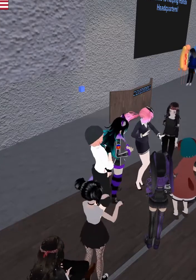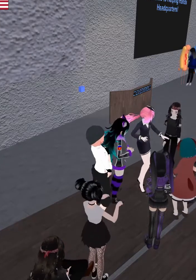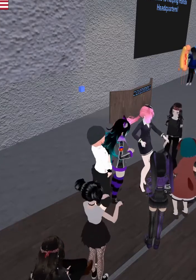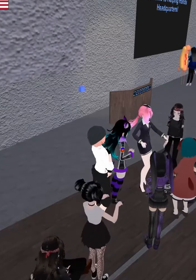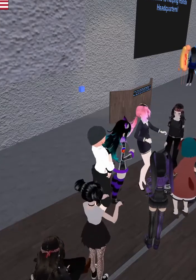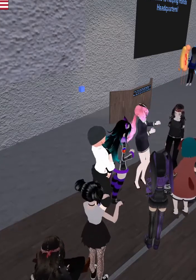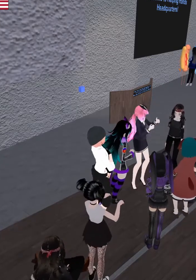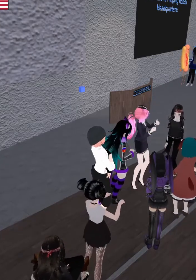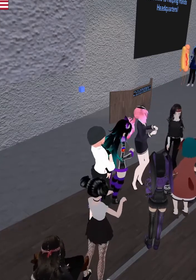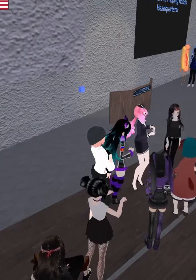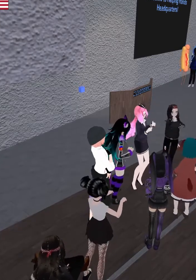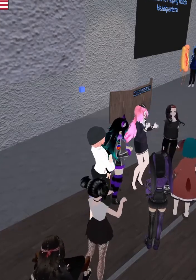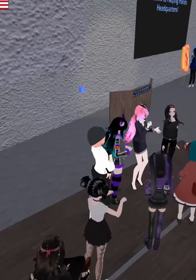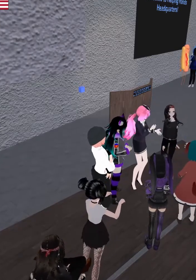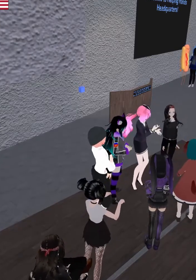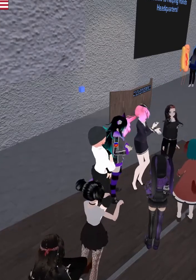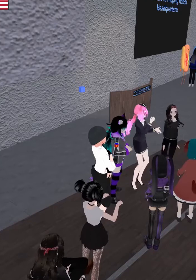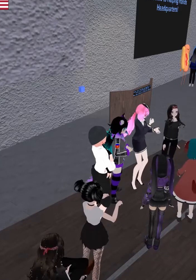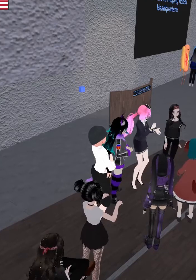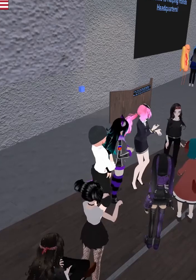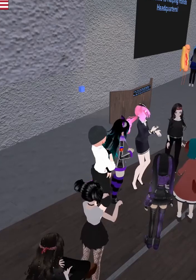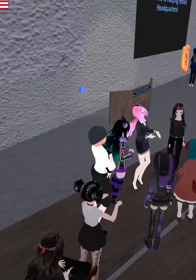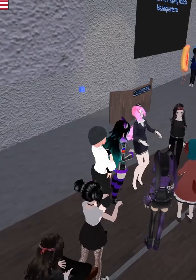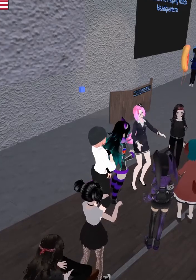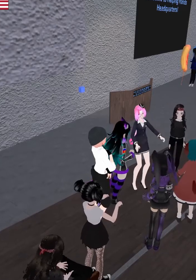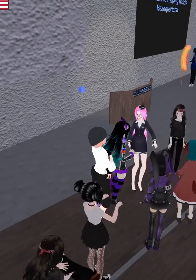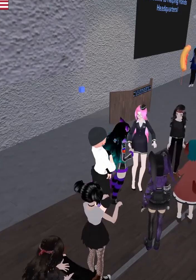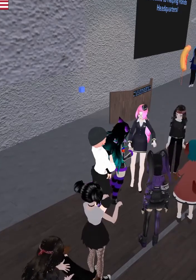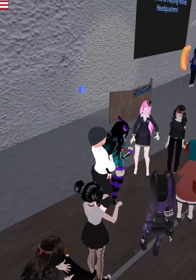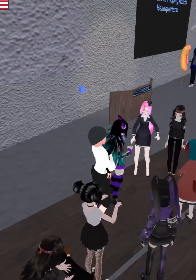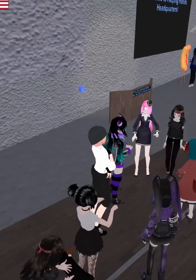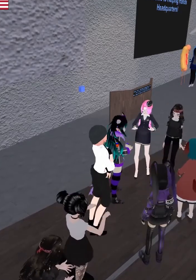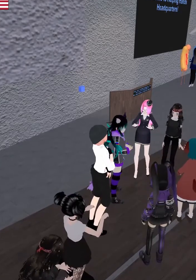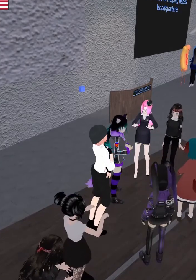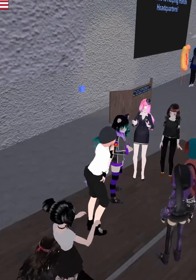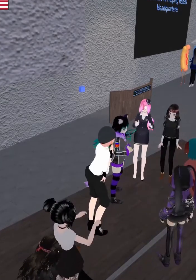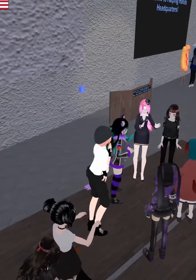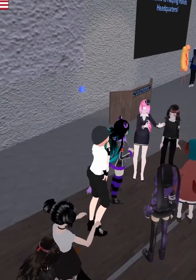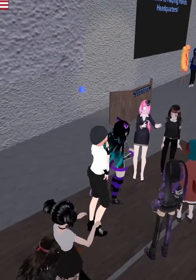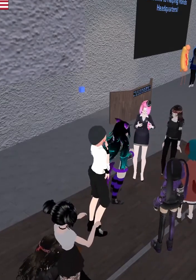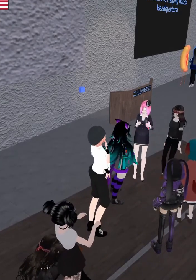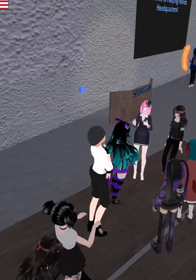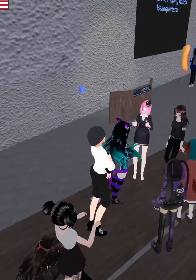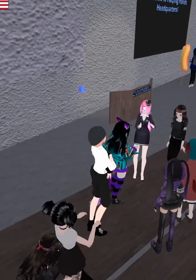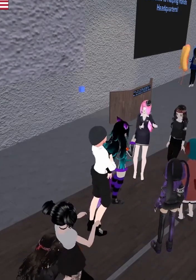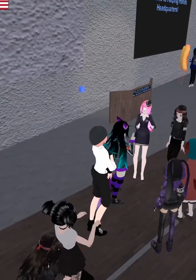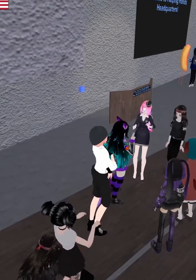way. Okay, I'm totally I approve of it. I Approve. love that. But do you like you got some sort of a game plan going